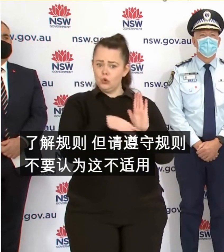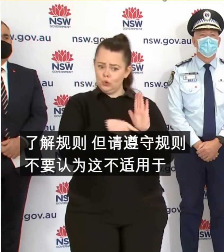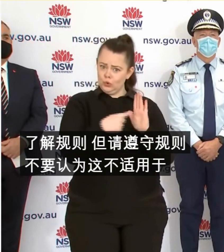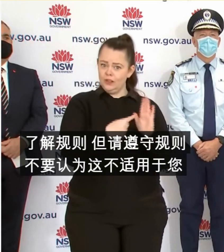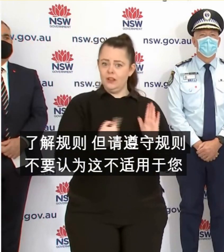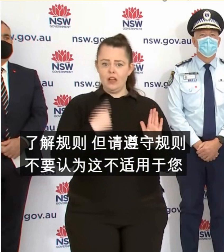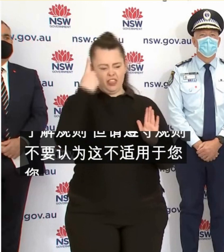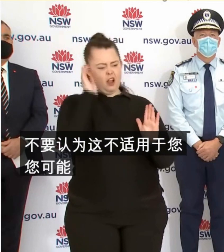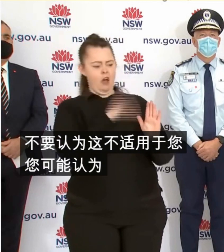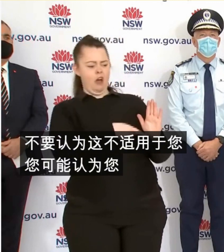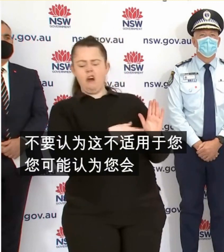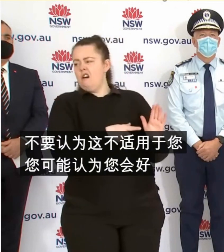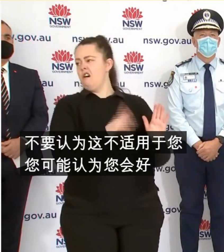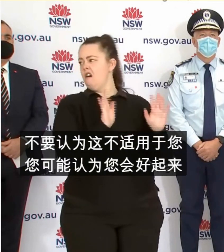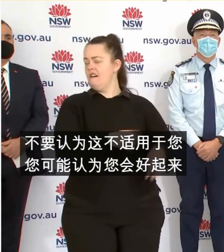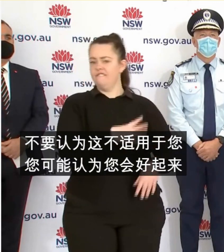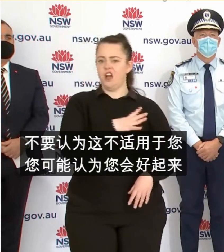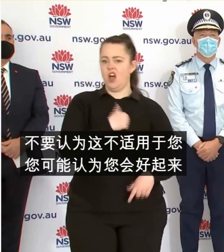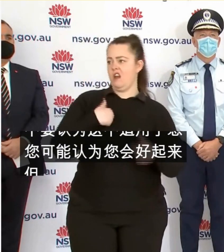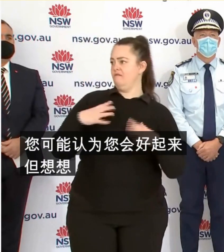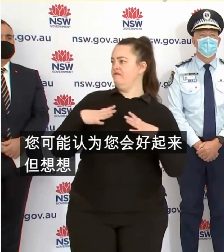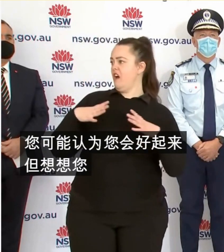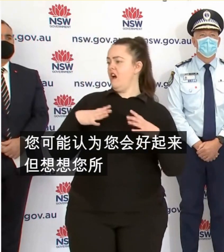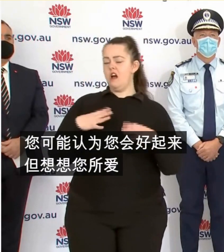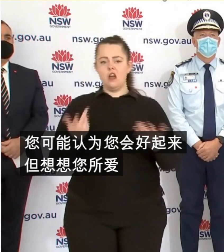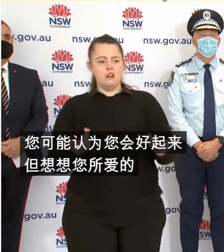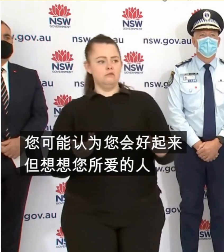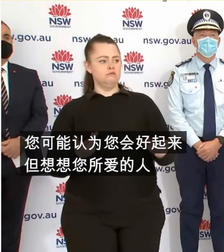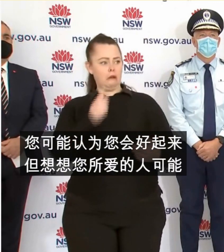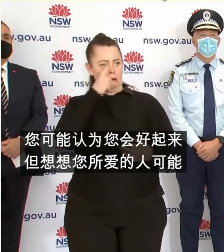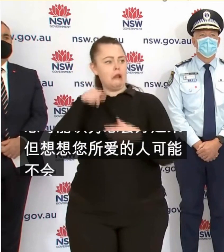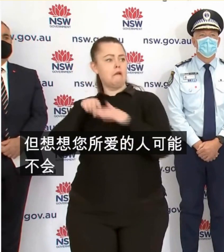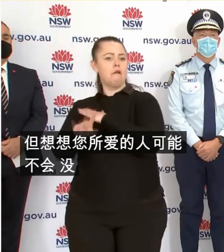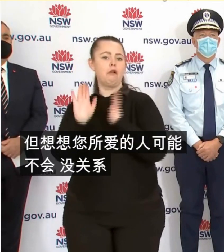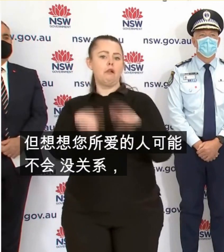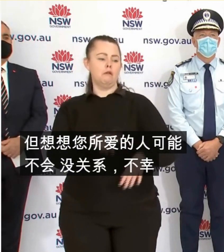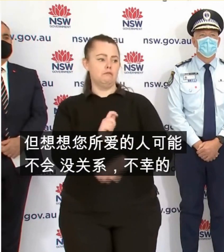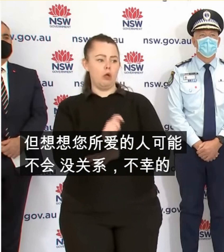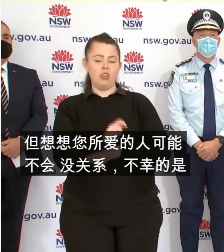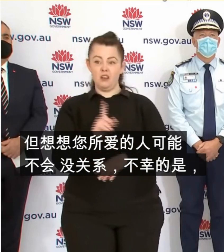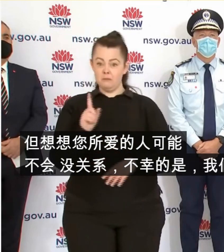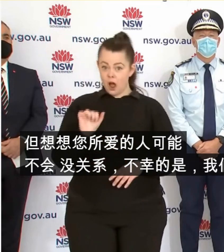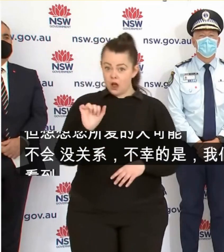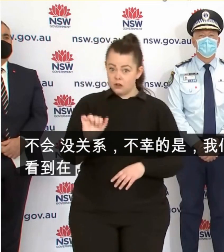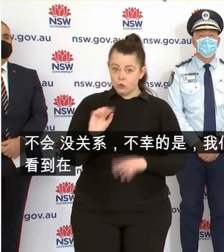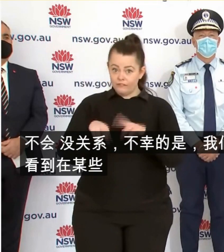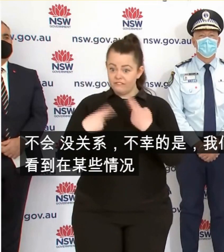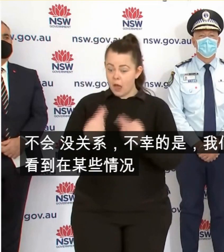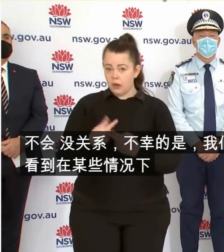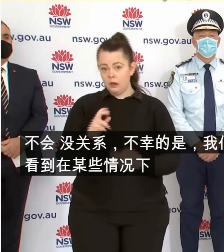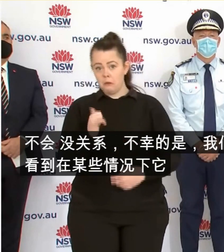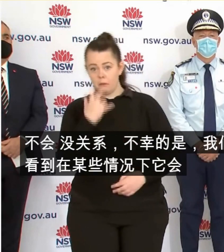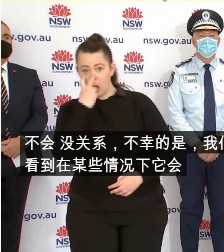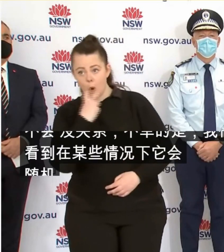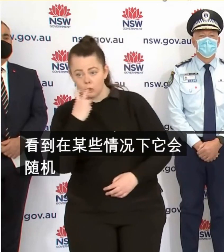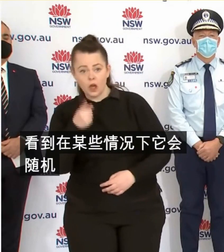think it doesn't apply to you. You might think you're going to be okay, but think about your loved ones who may not be okay. And unfortunately, we see that in